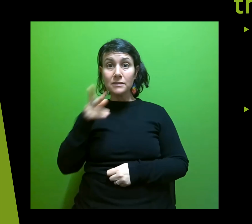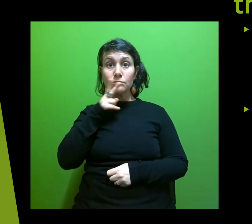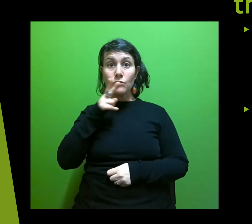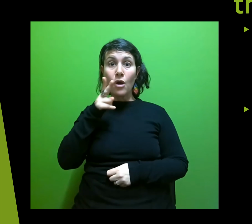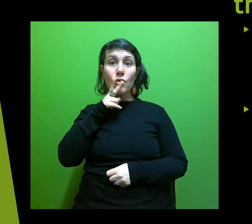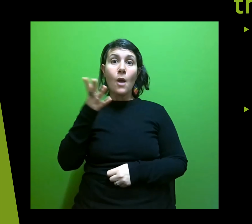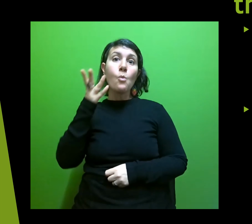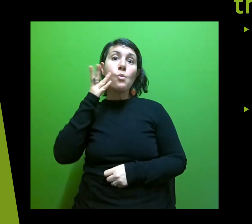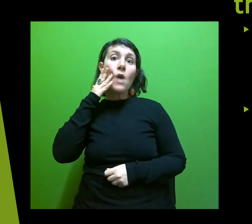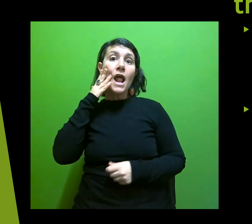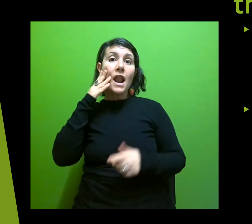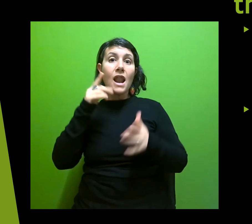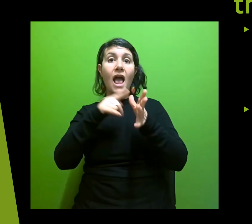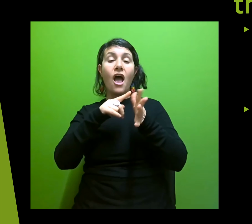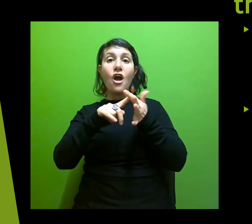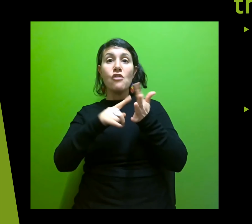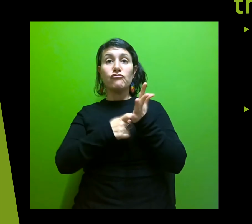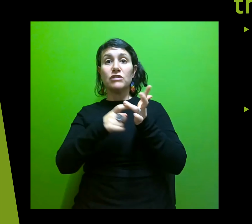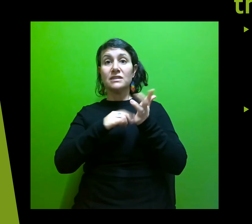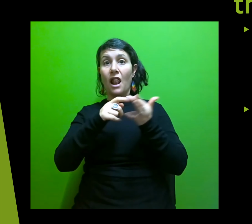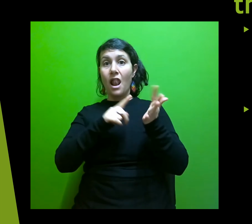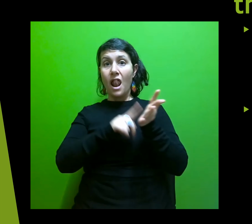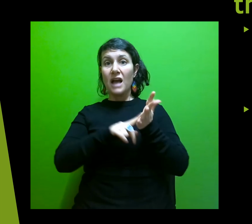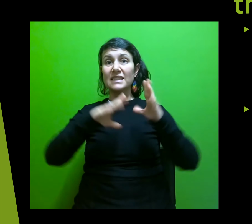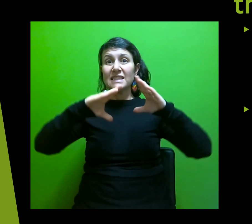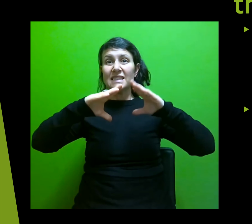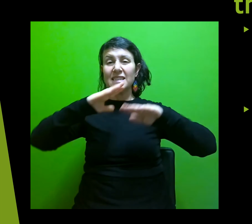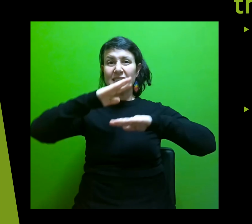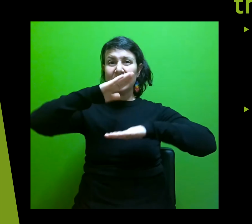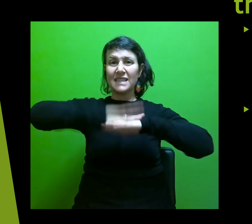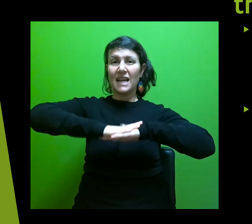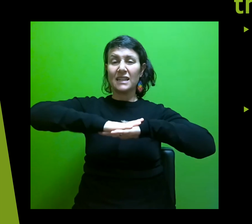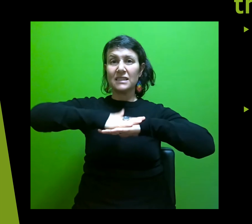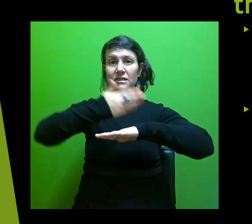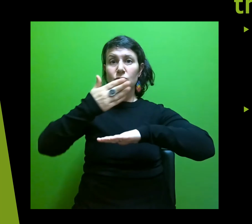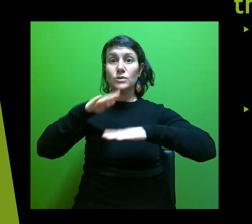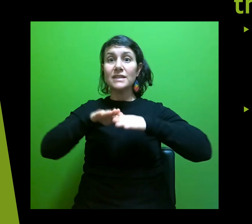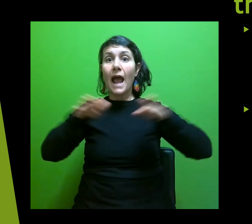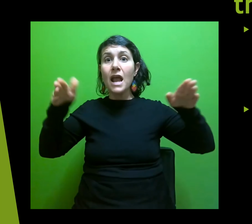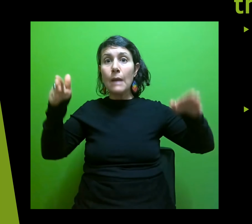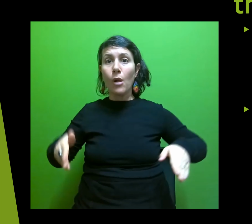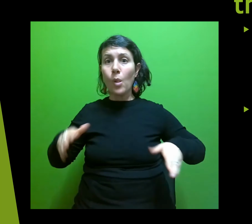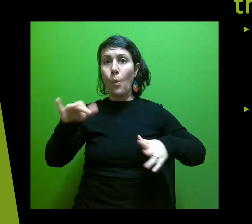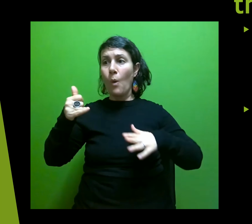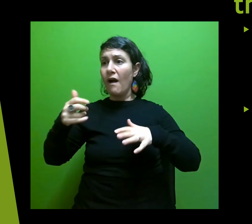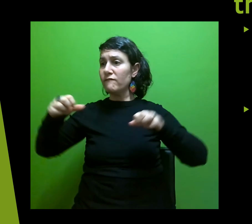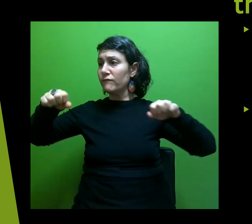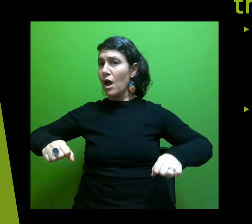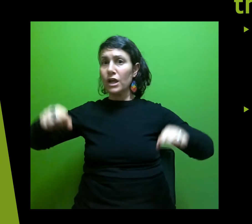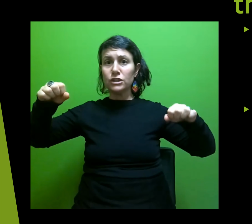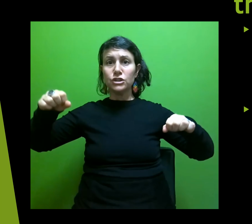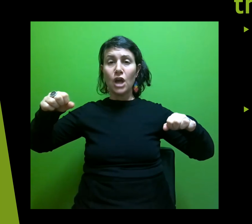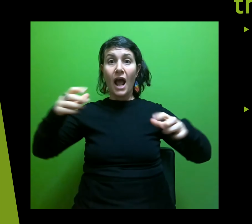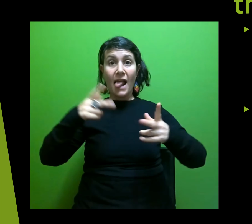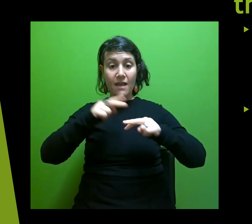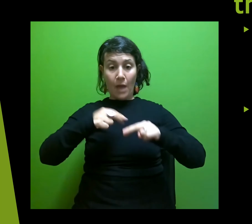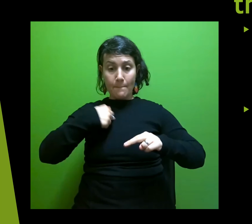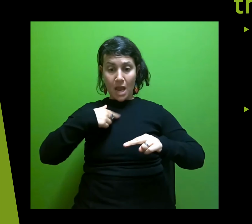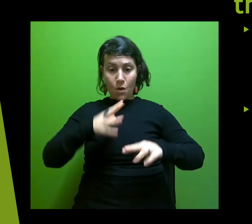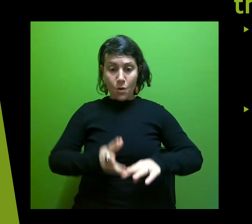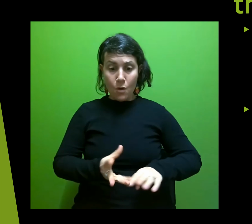to surfaces such as tables and some of the furniture. If this sticky substance is ingested, the person